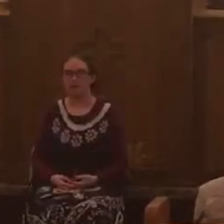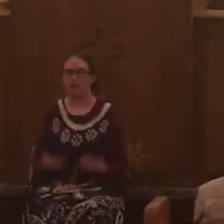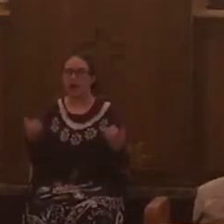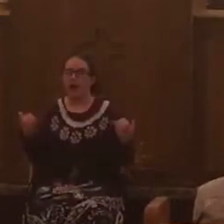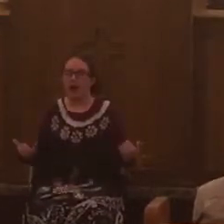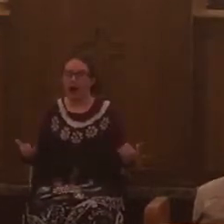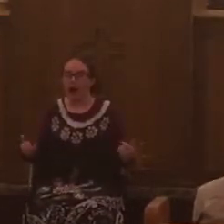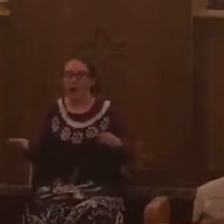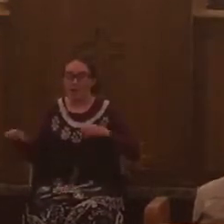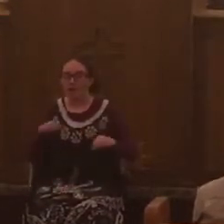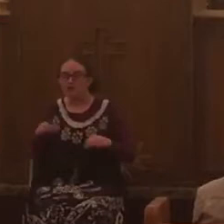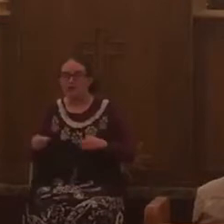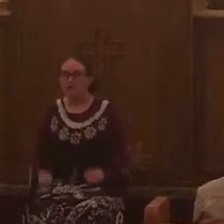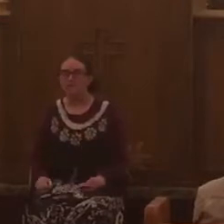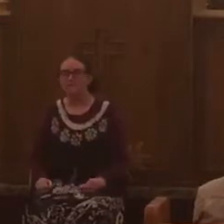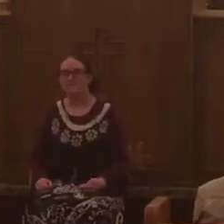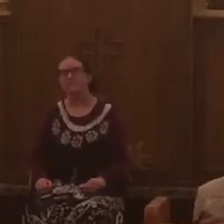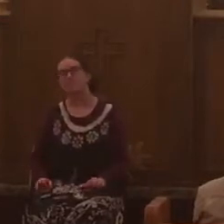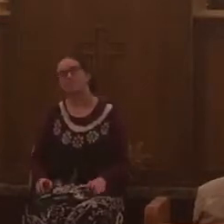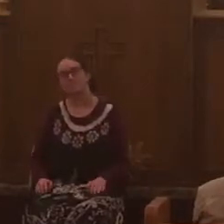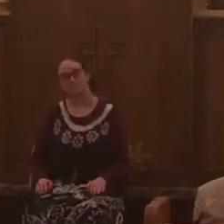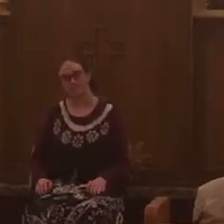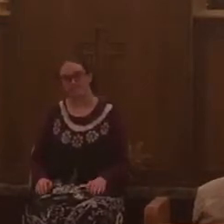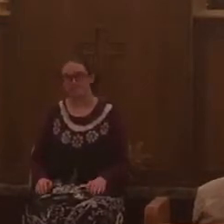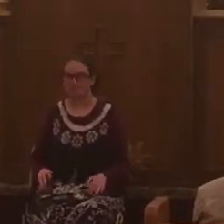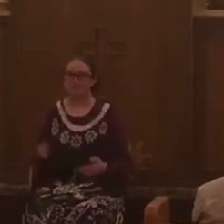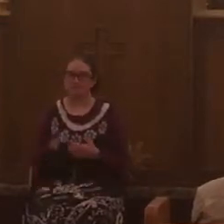wimp. I'm going to be a powerhouse in the kingdom.